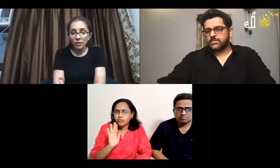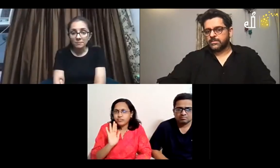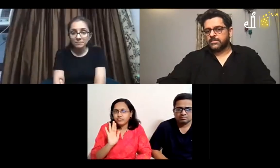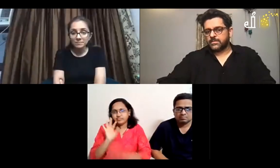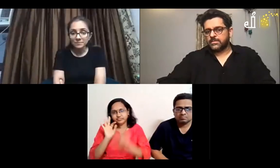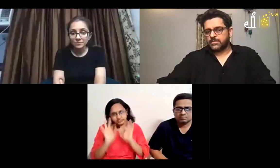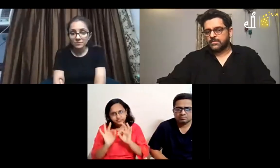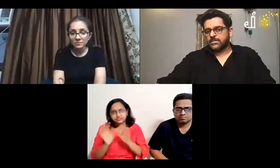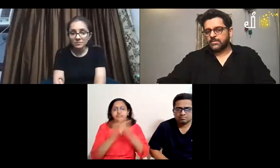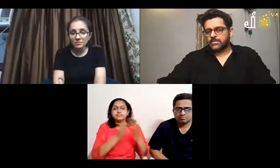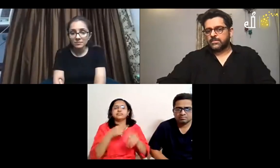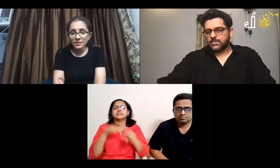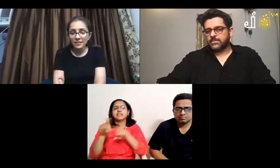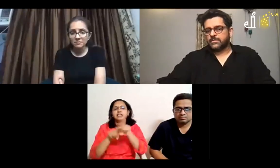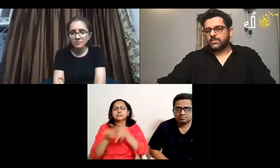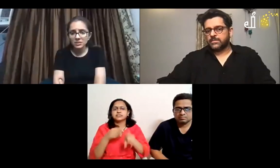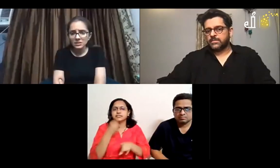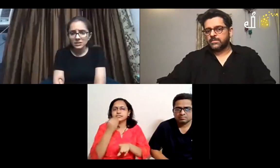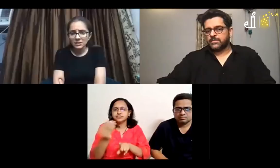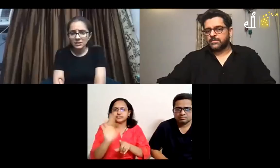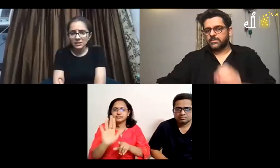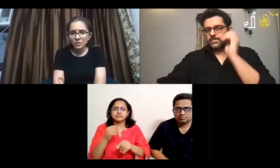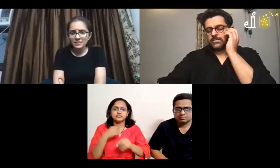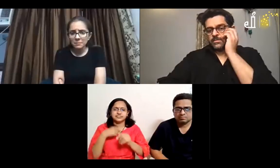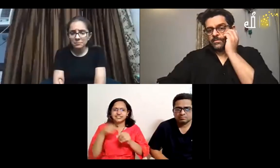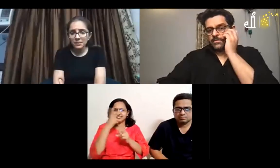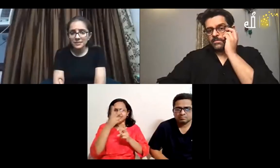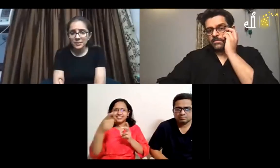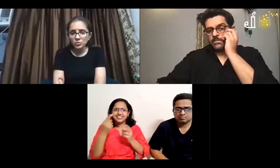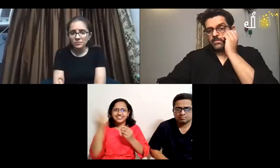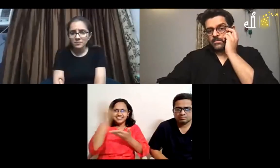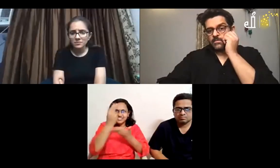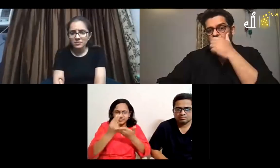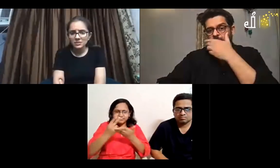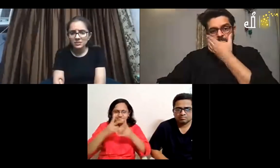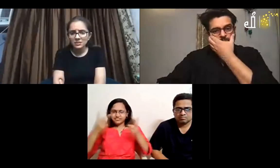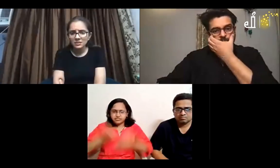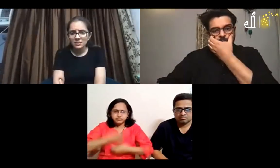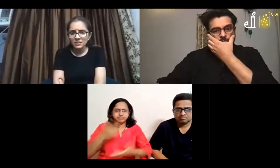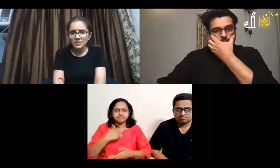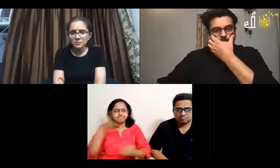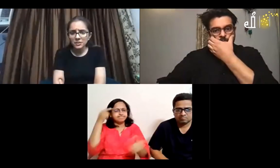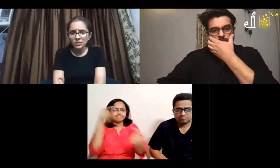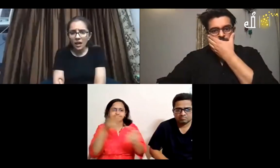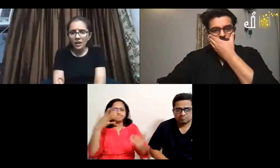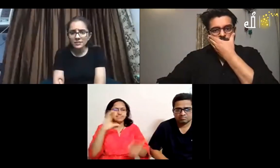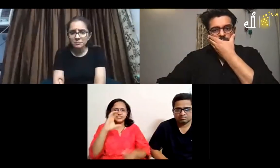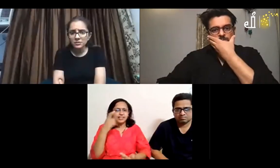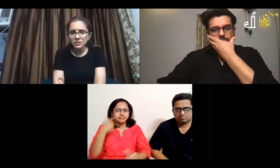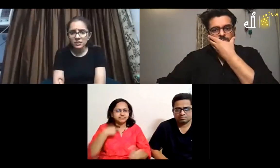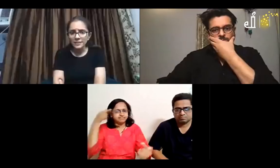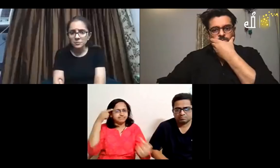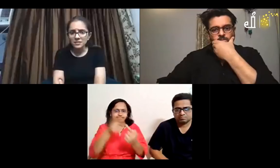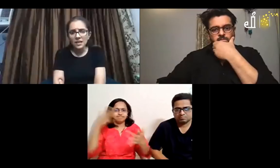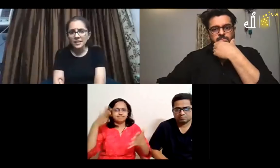her. Yeah, for example, I'll tell you, this particular art that